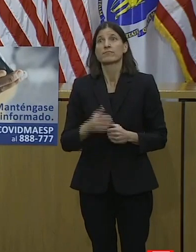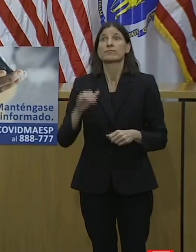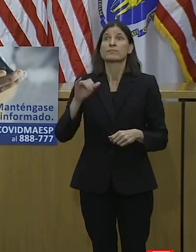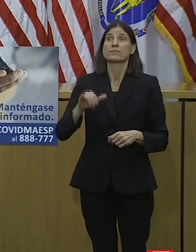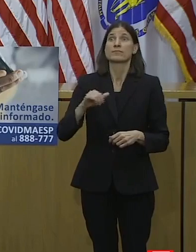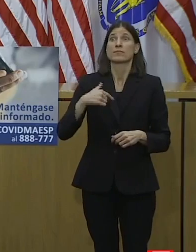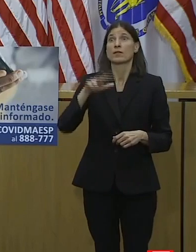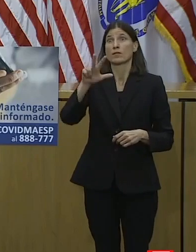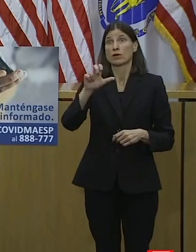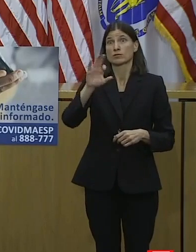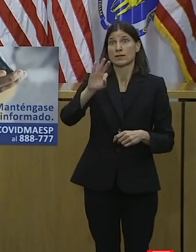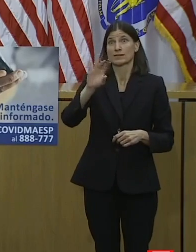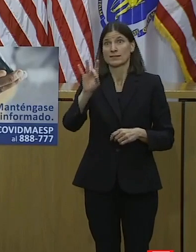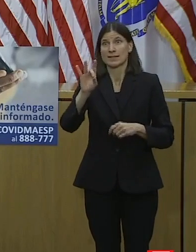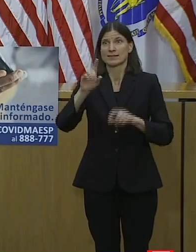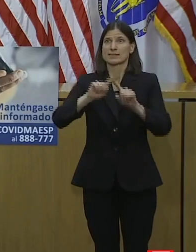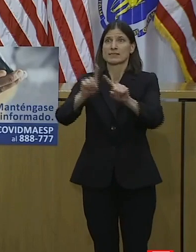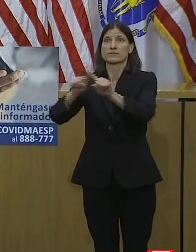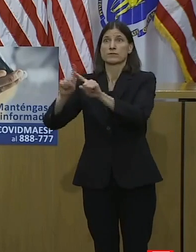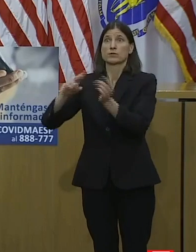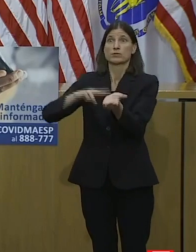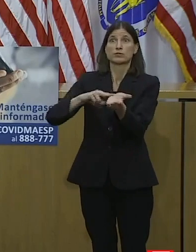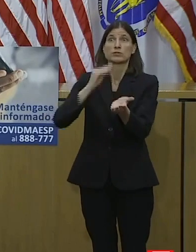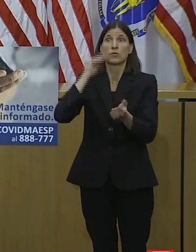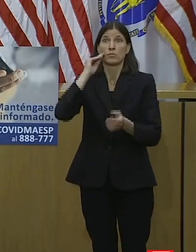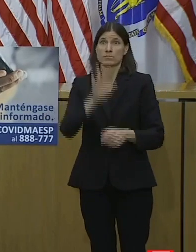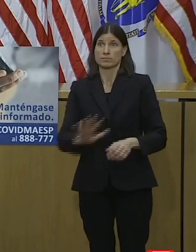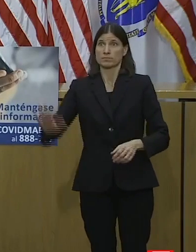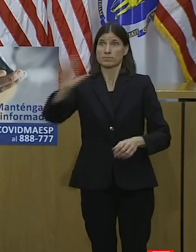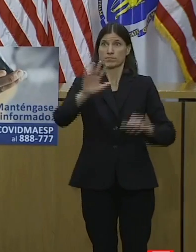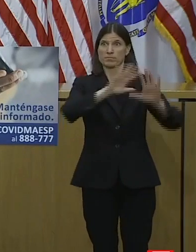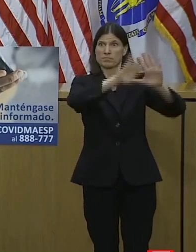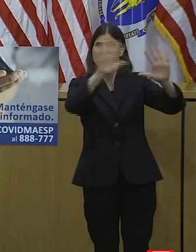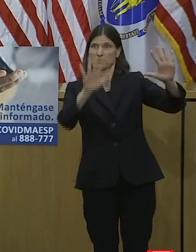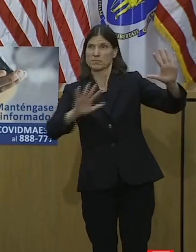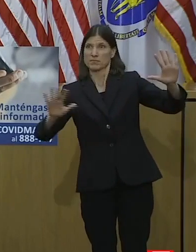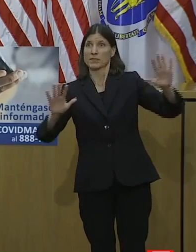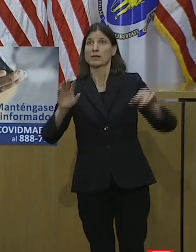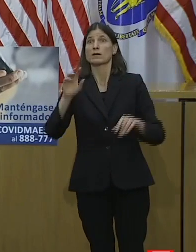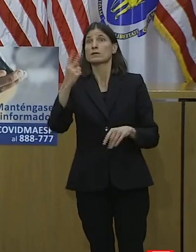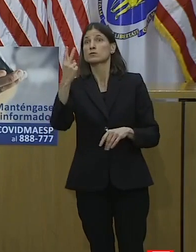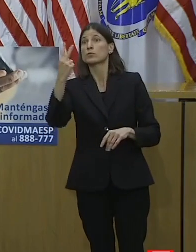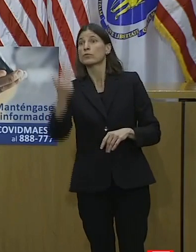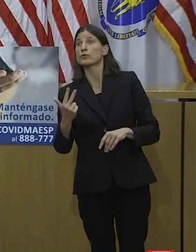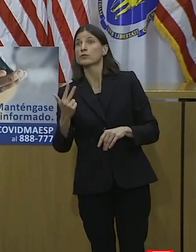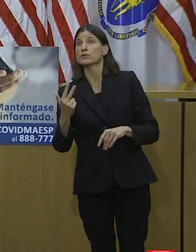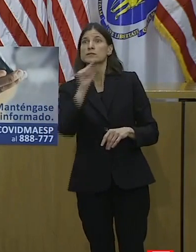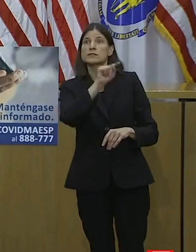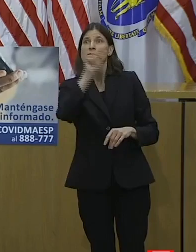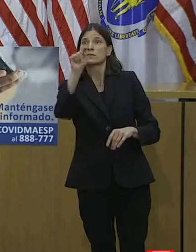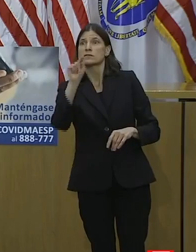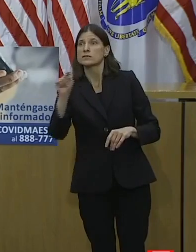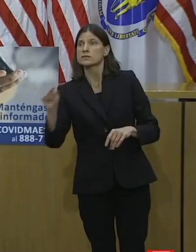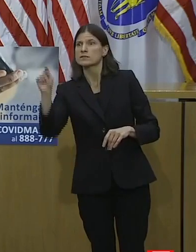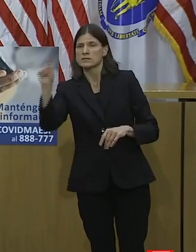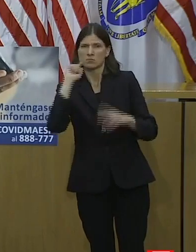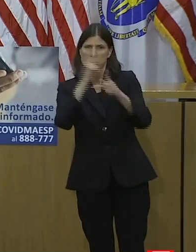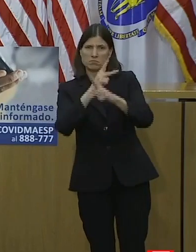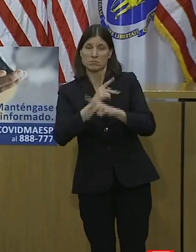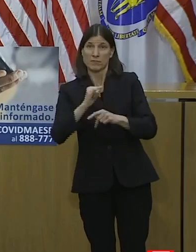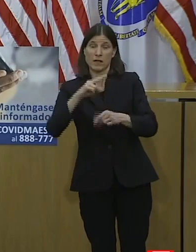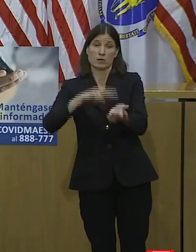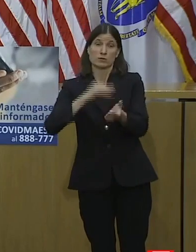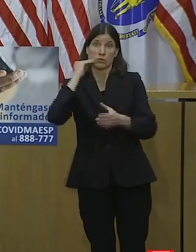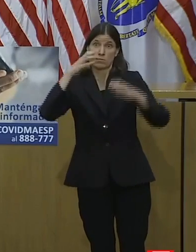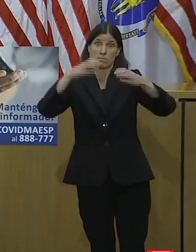industry will be able to provide these units. Those funds support additional staffing, infection